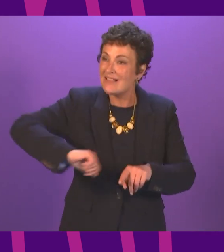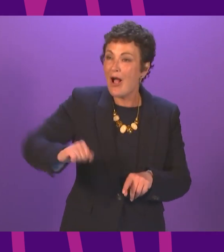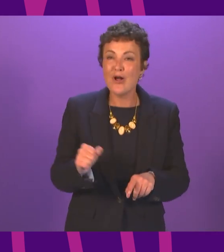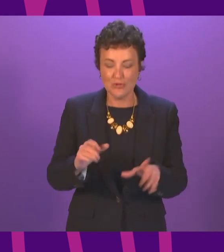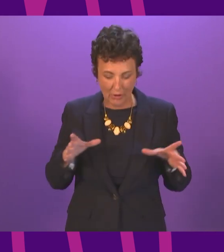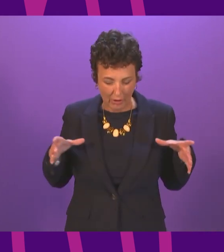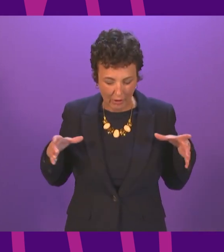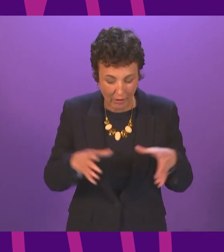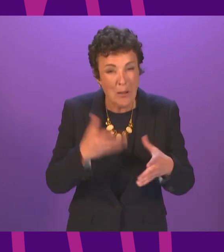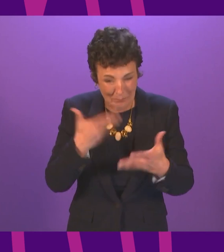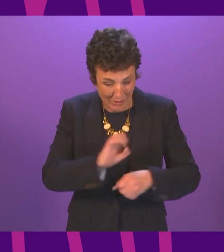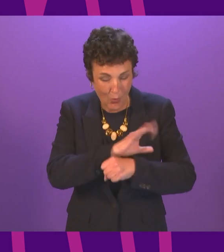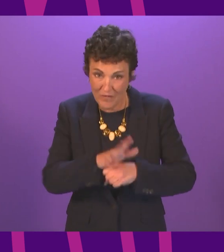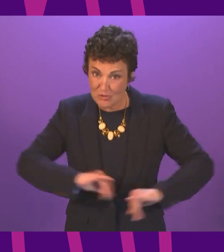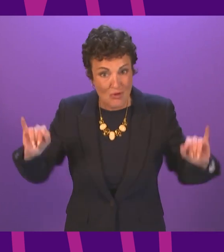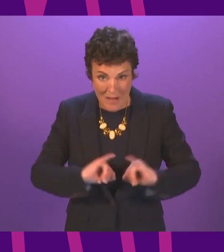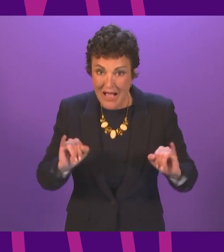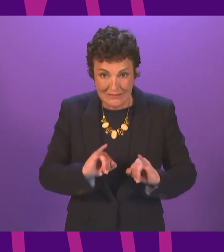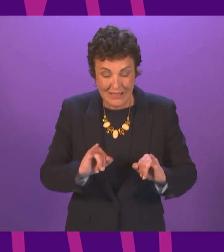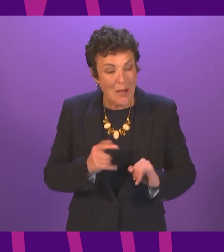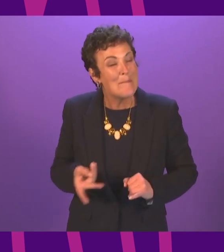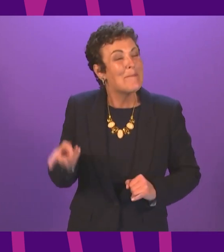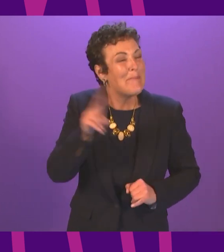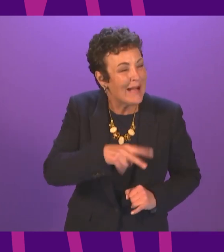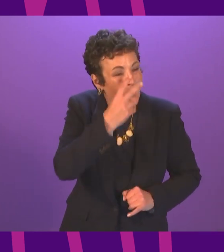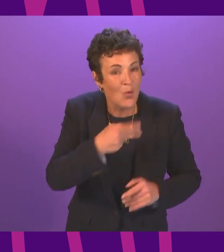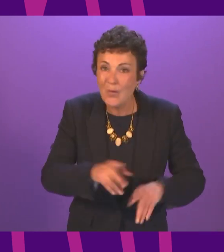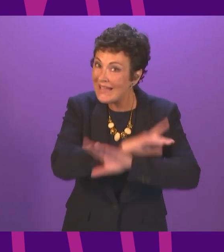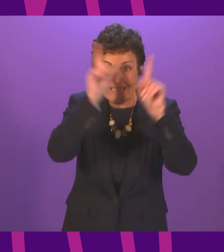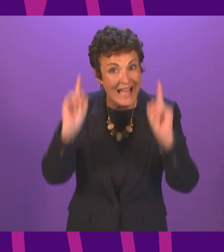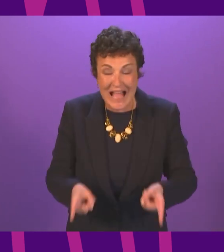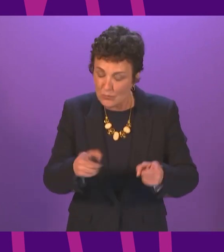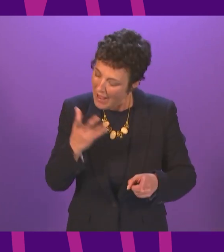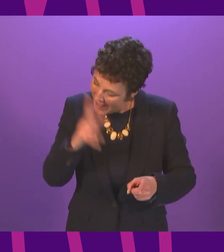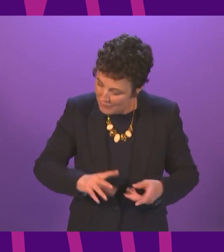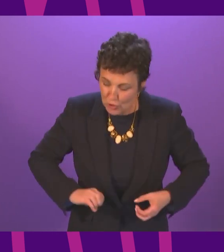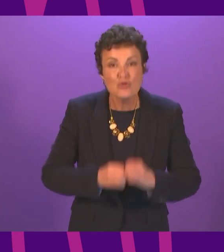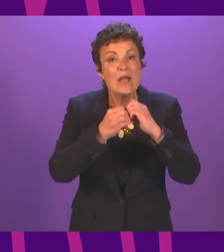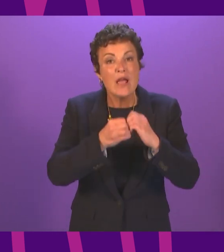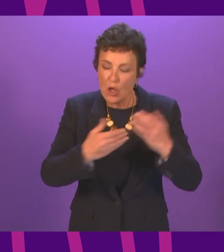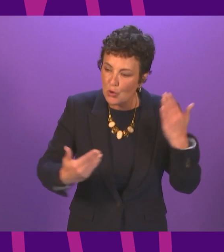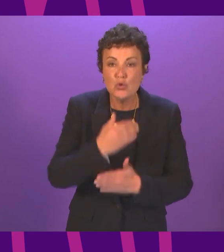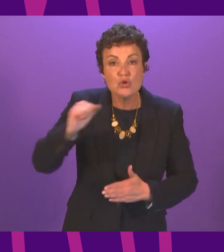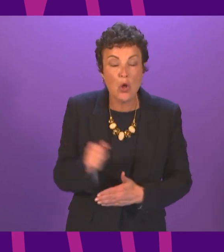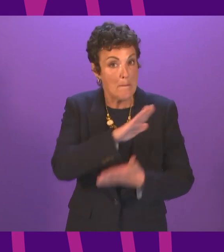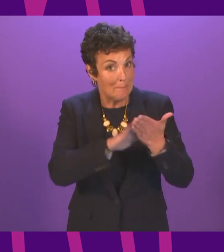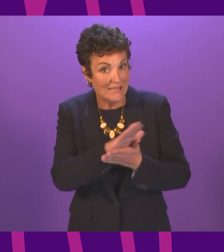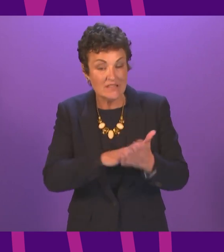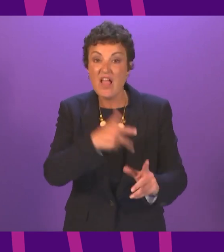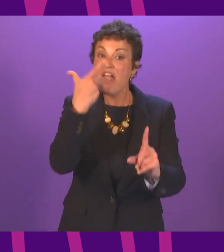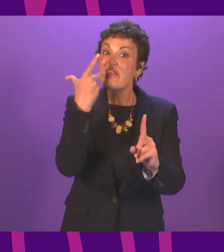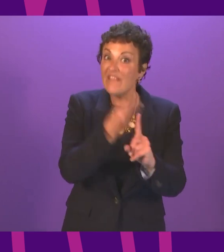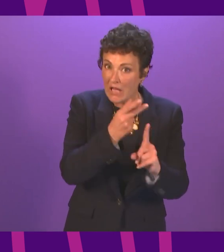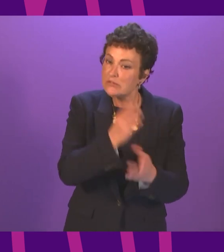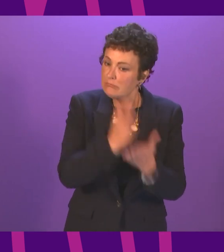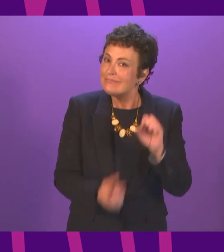go back to normal we must focus on solutions that build a better Scotland that starts with making the vaccine roll out a national